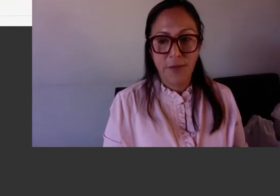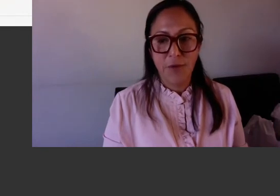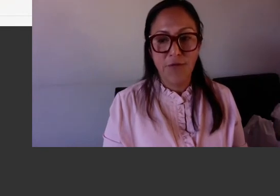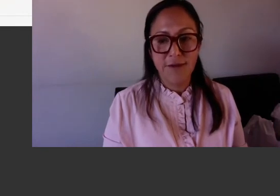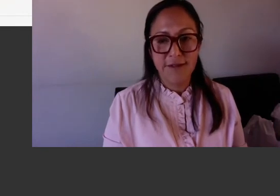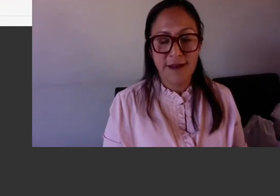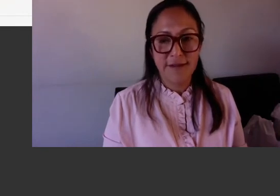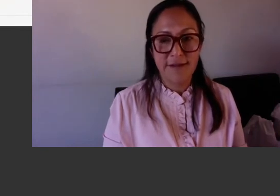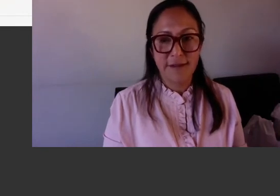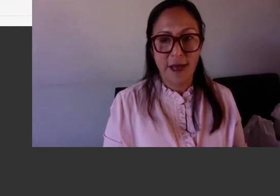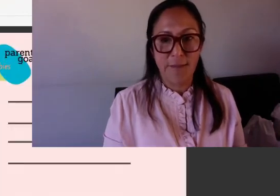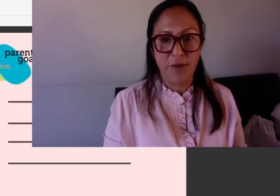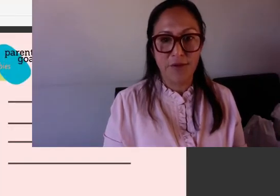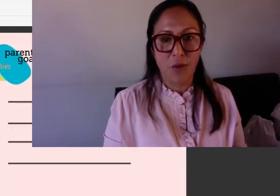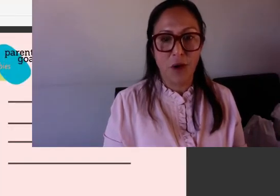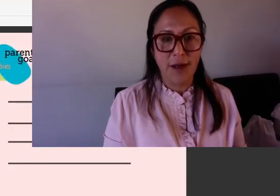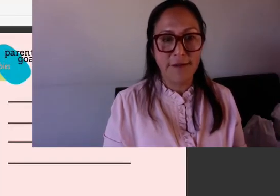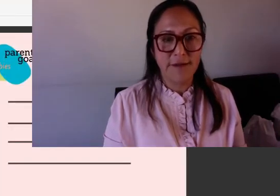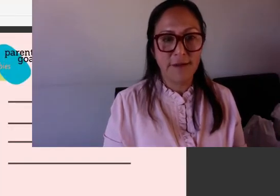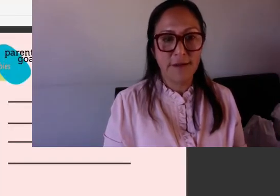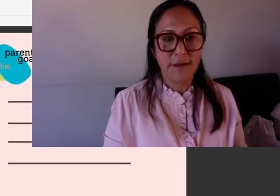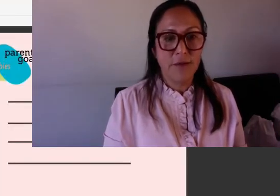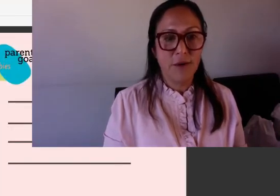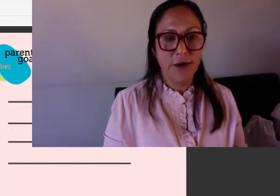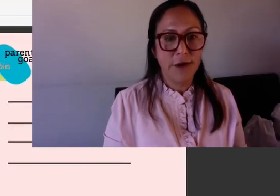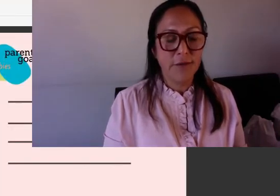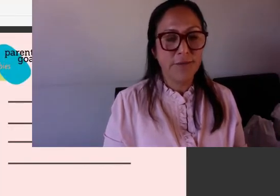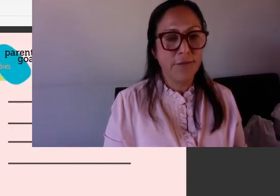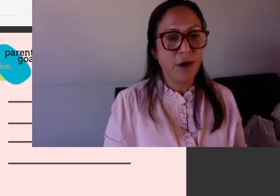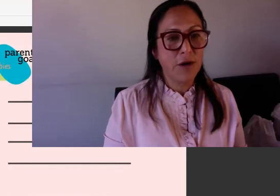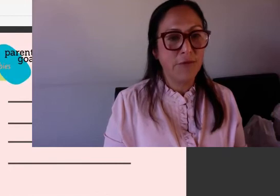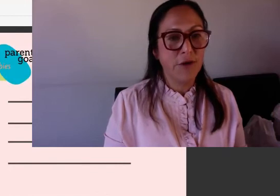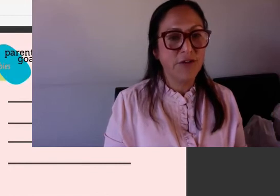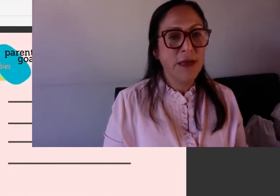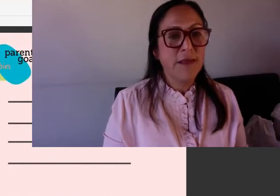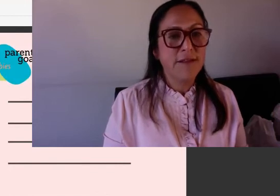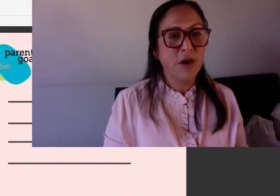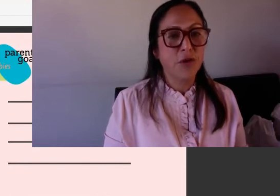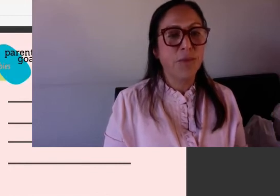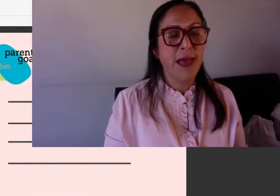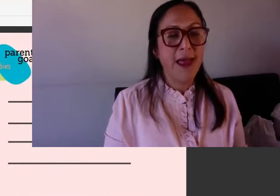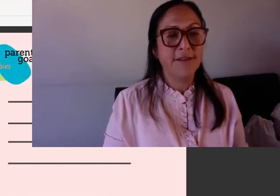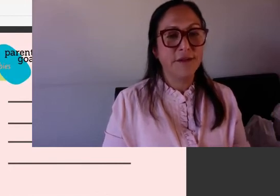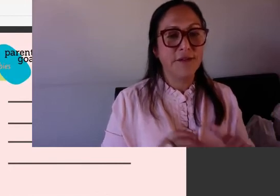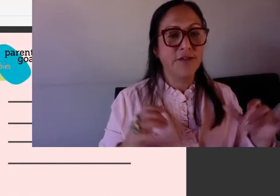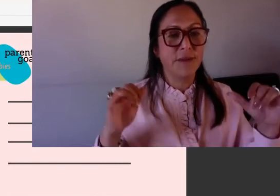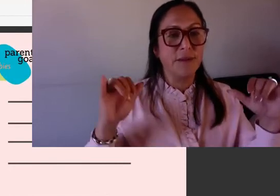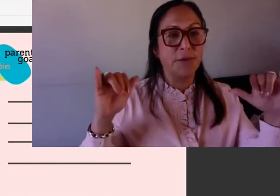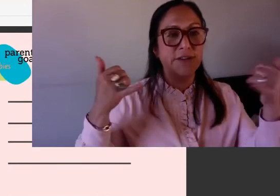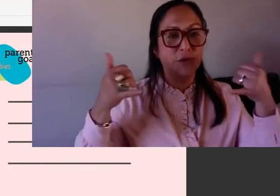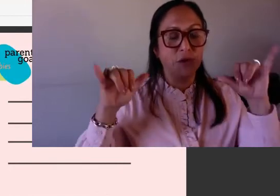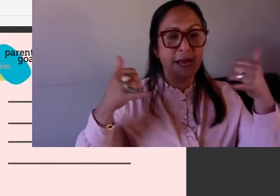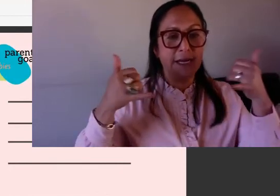And we'll move on to the next couple. So want, water, we've gone over those. Let's go through play. So these are some of